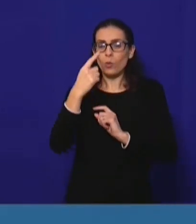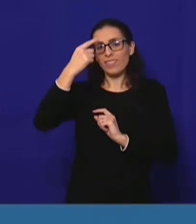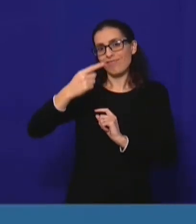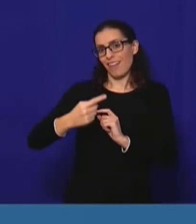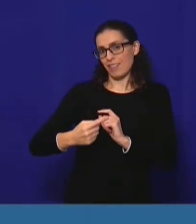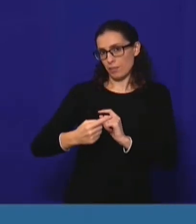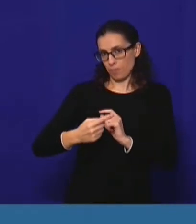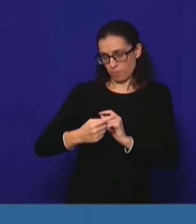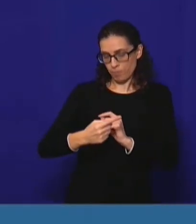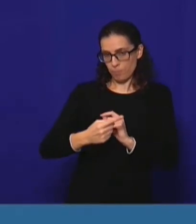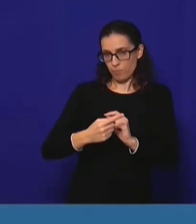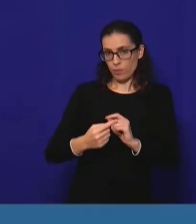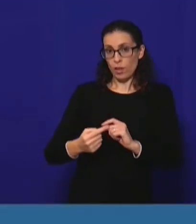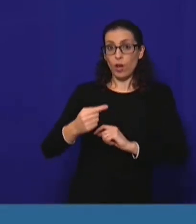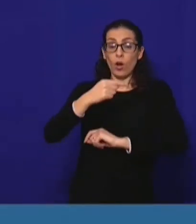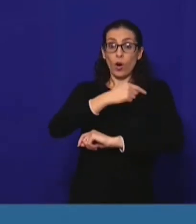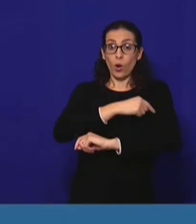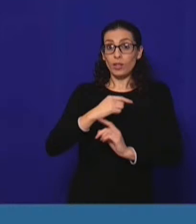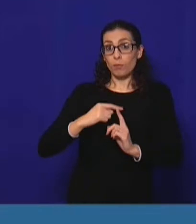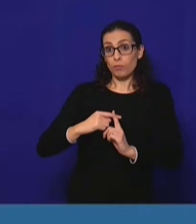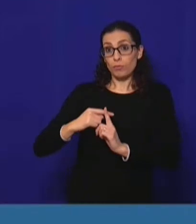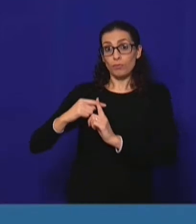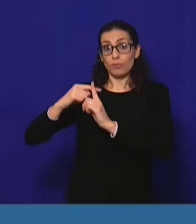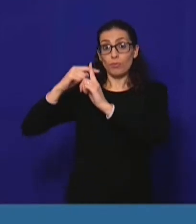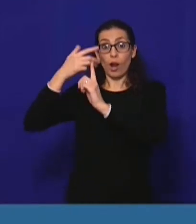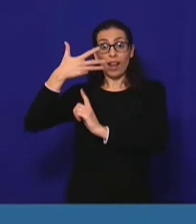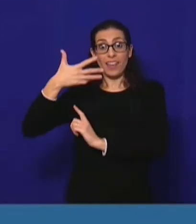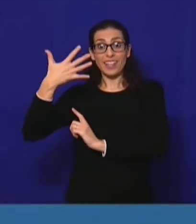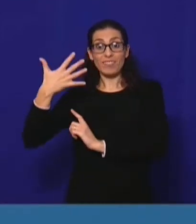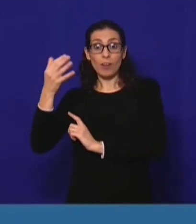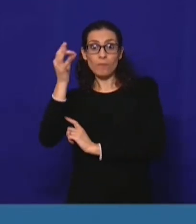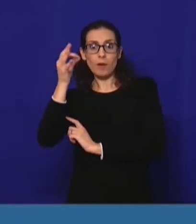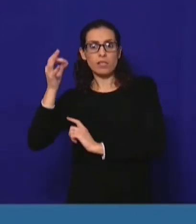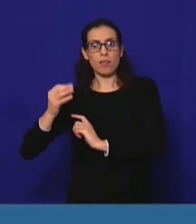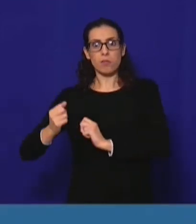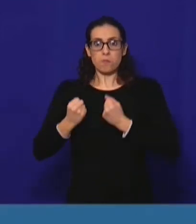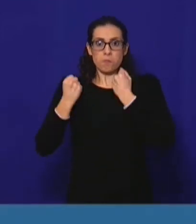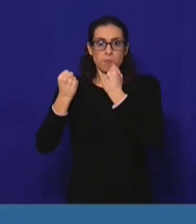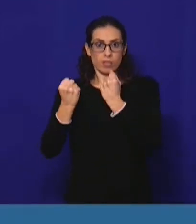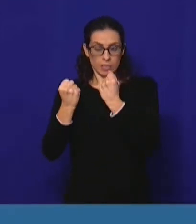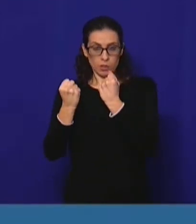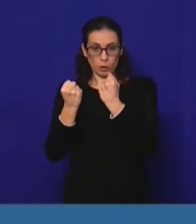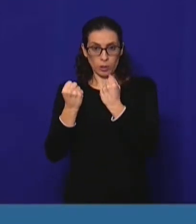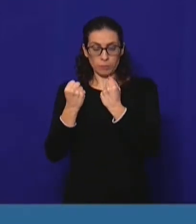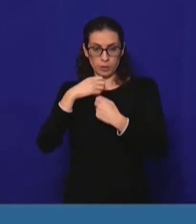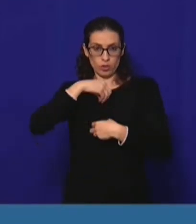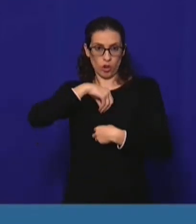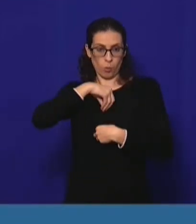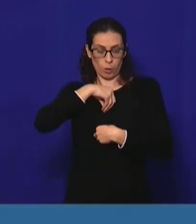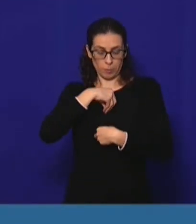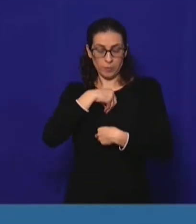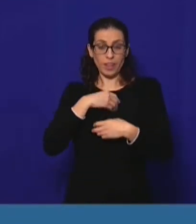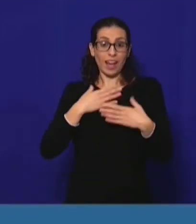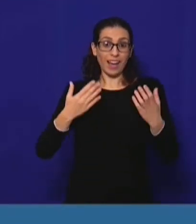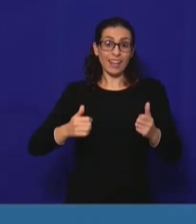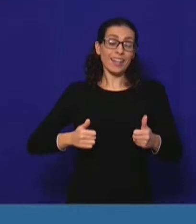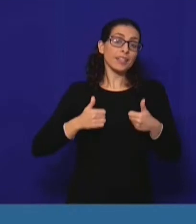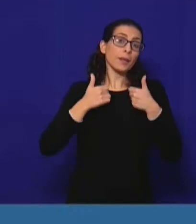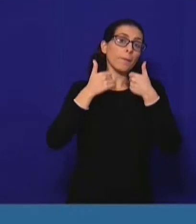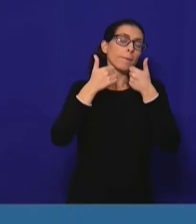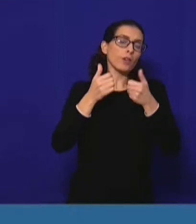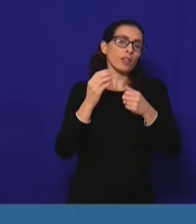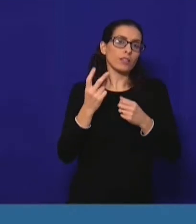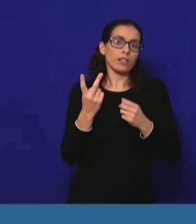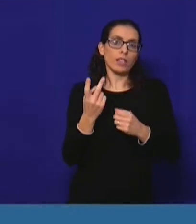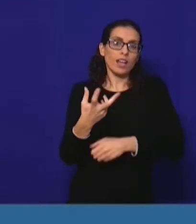hemmhekk ħattellalek għal 95%. Ġifu huwa importanti ħafna li nieħdu l-ewwel doża u t-tieni doża. Mbagħad għandek numru